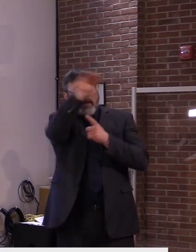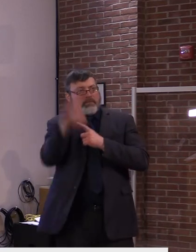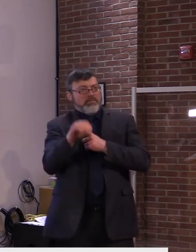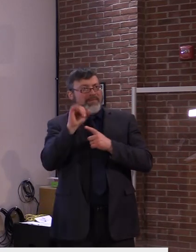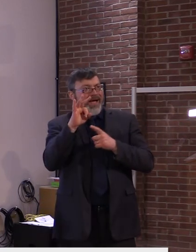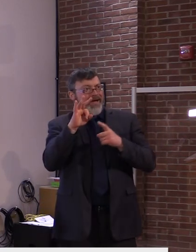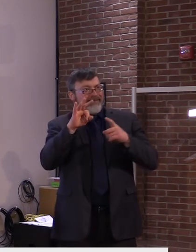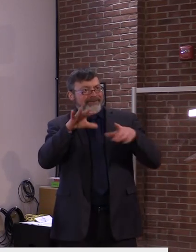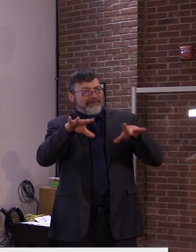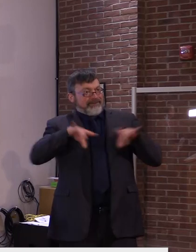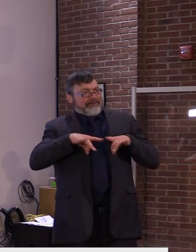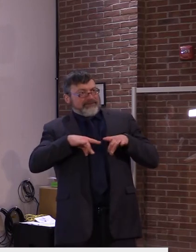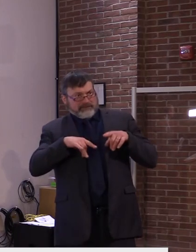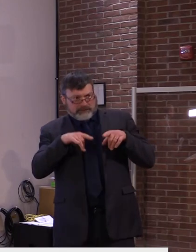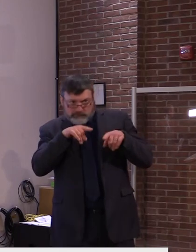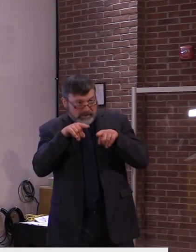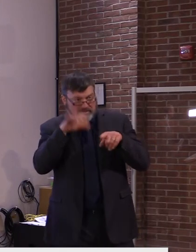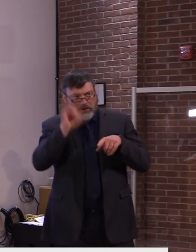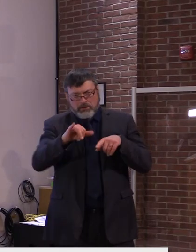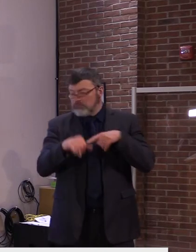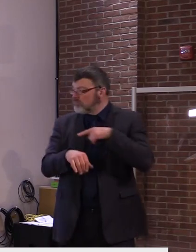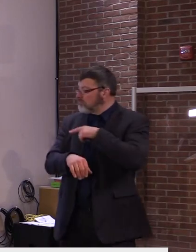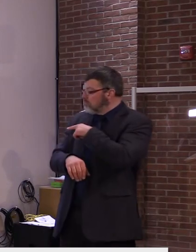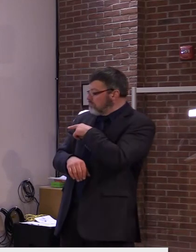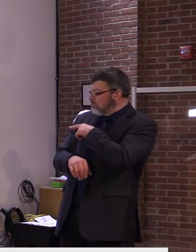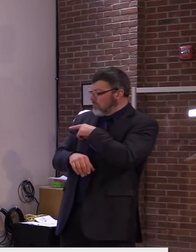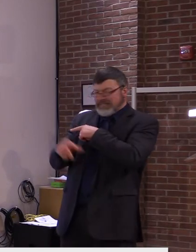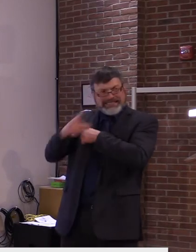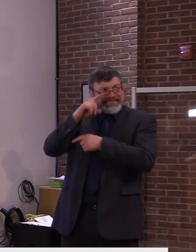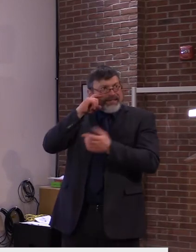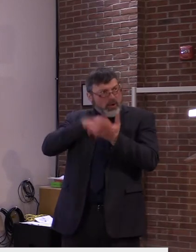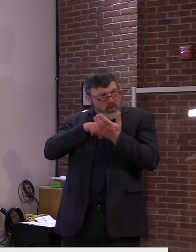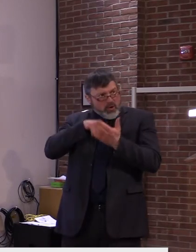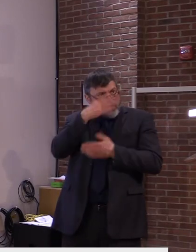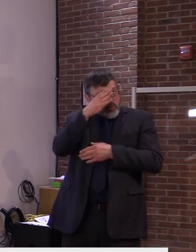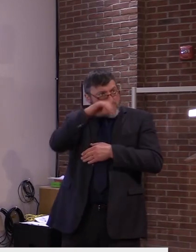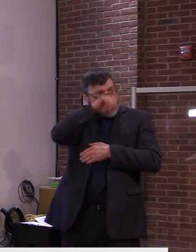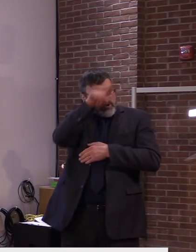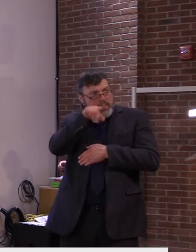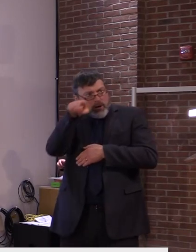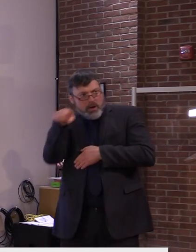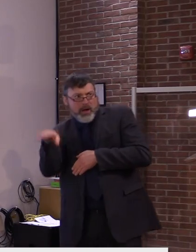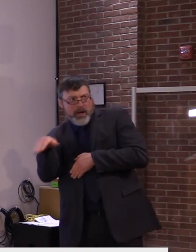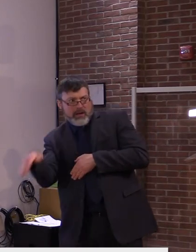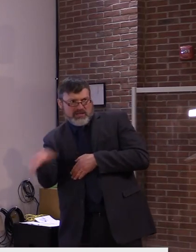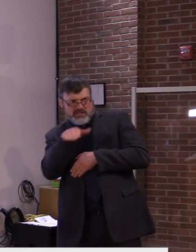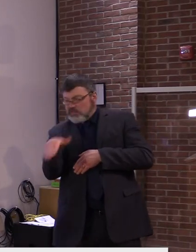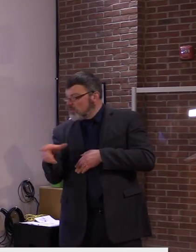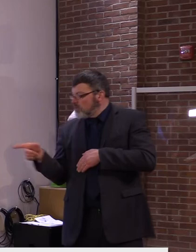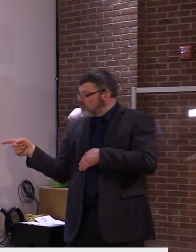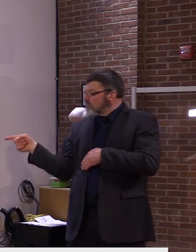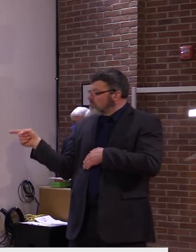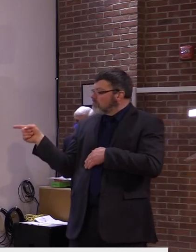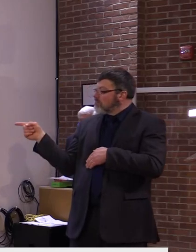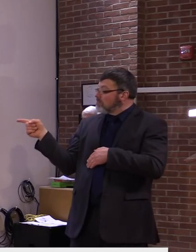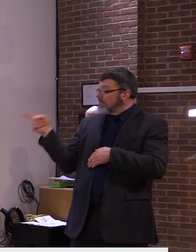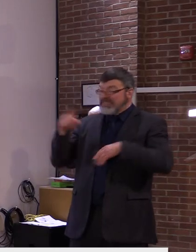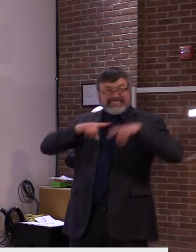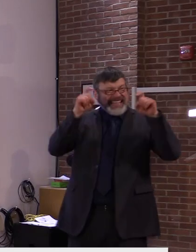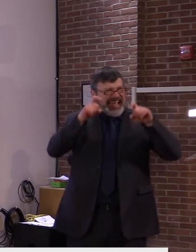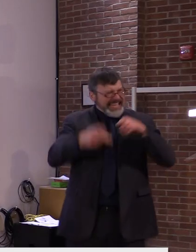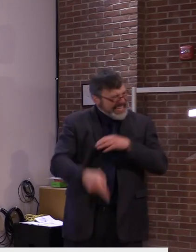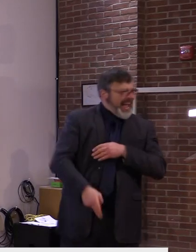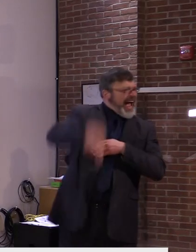The importance of this slide is that no matter what our case count on an individual day, you can see by the very light